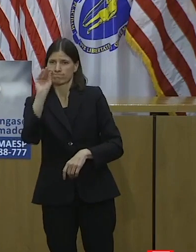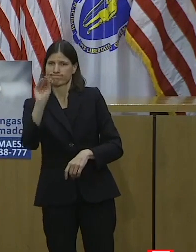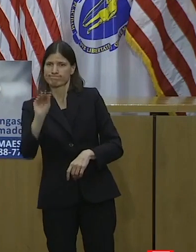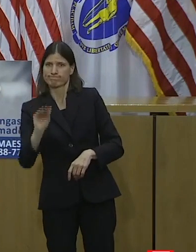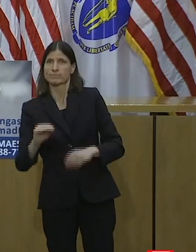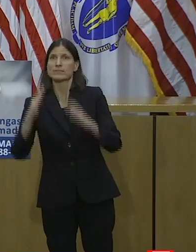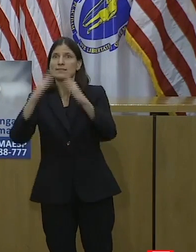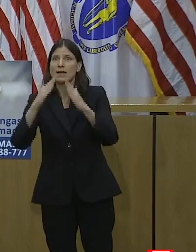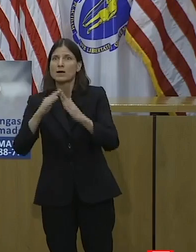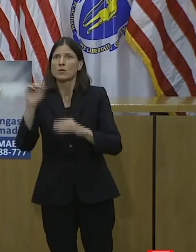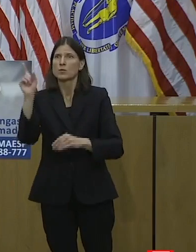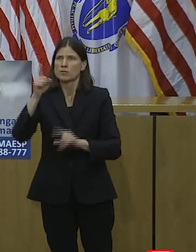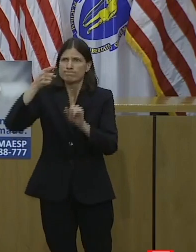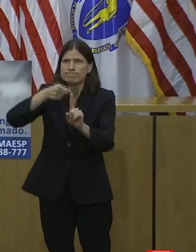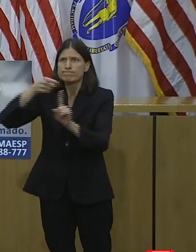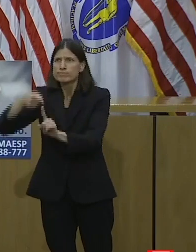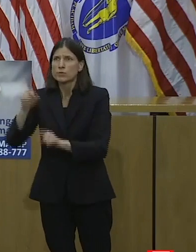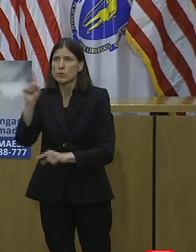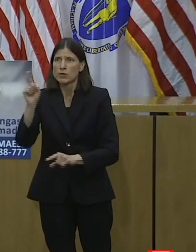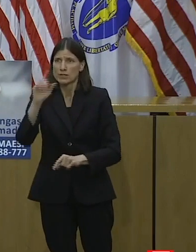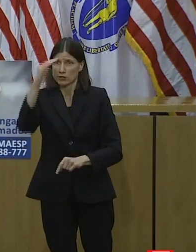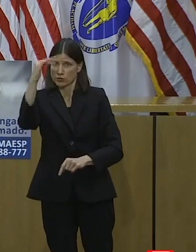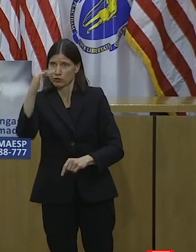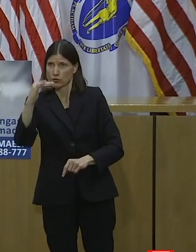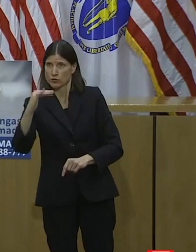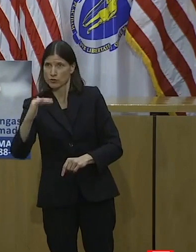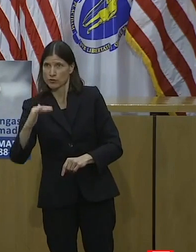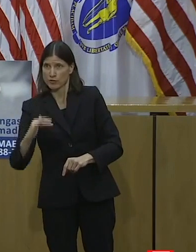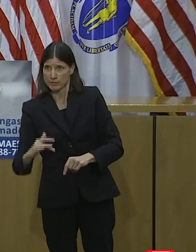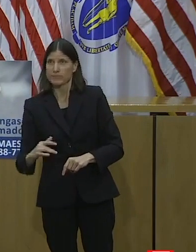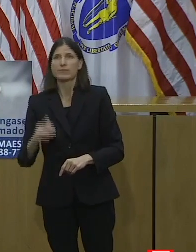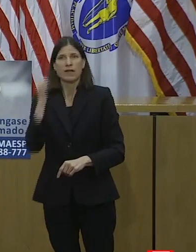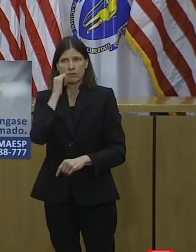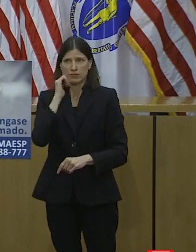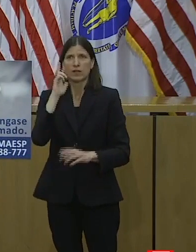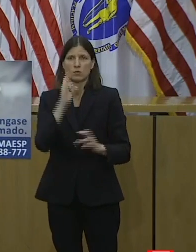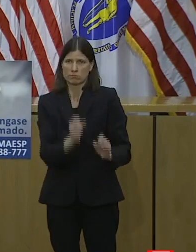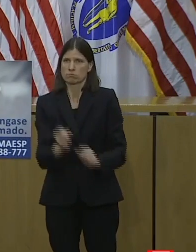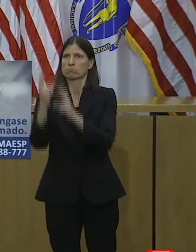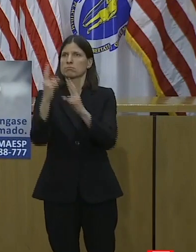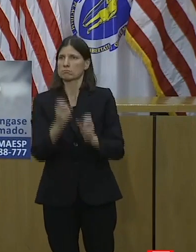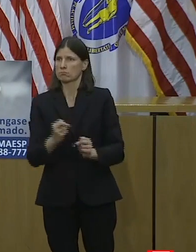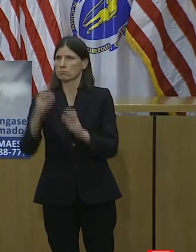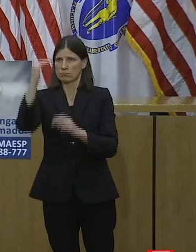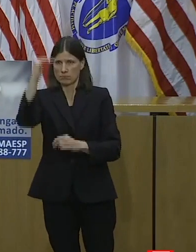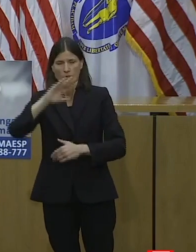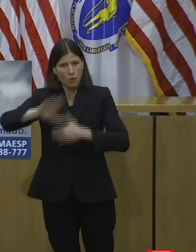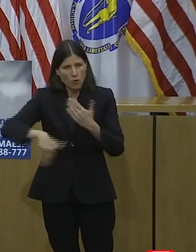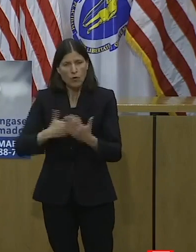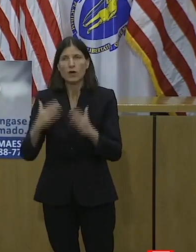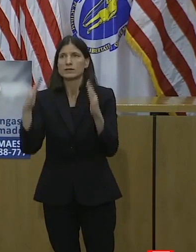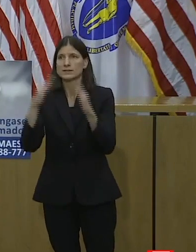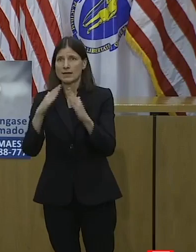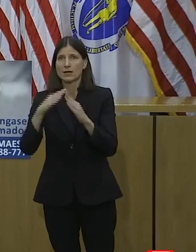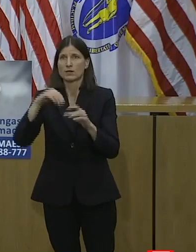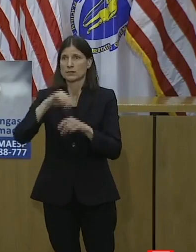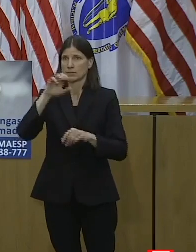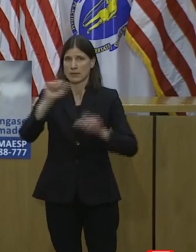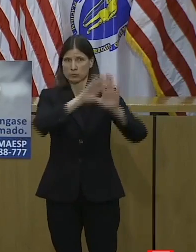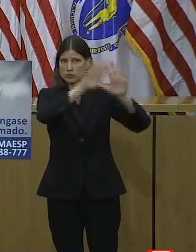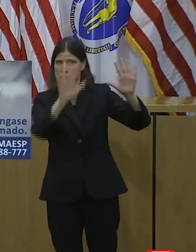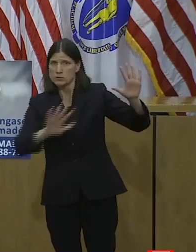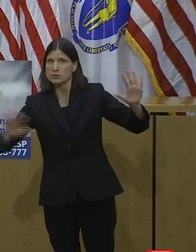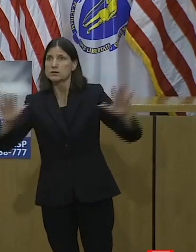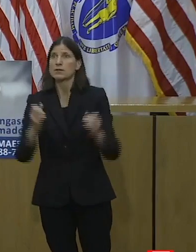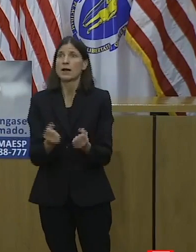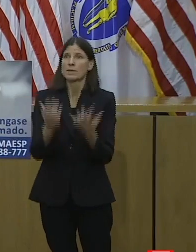later than 4, but 4 o'clock is a good time to start checking for the data, and we can make sure you get the links. What did you, I'm